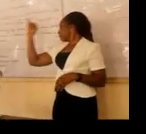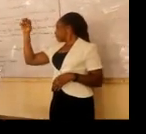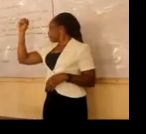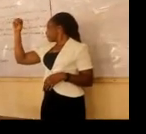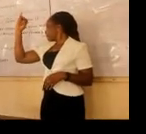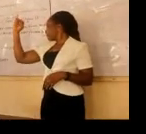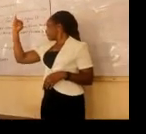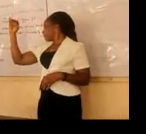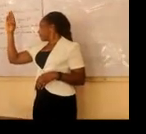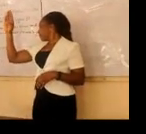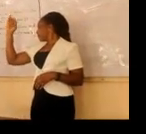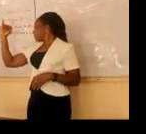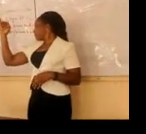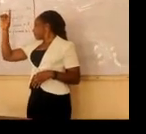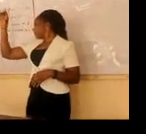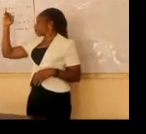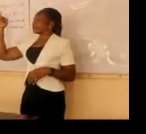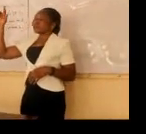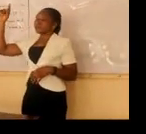Then the next question,